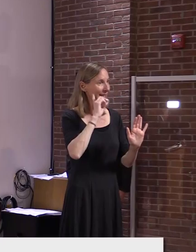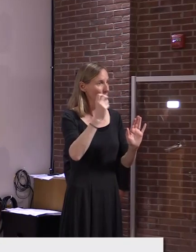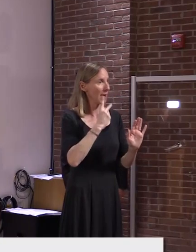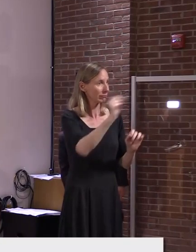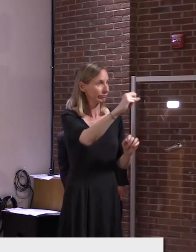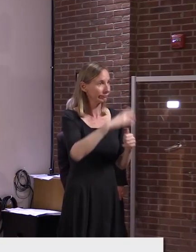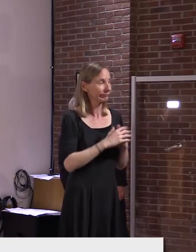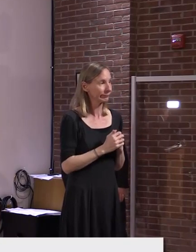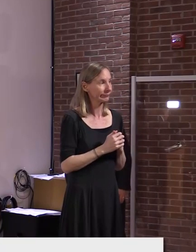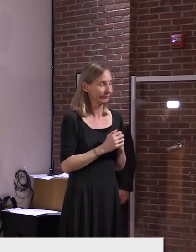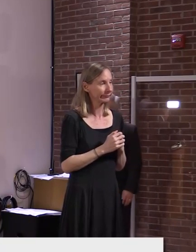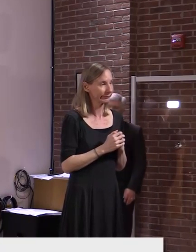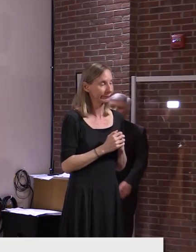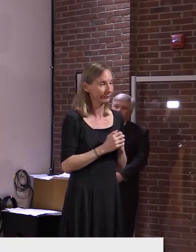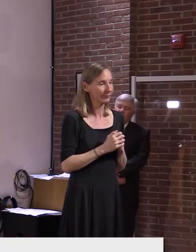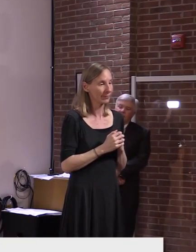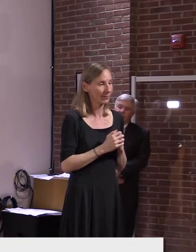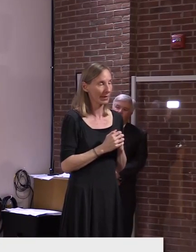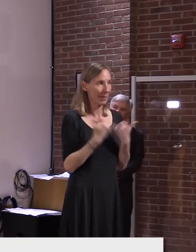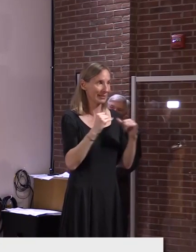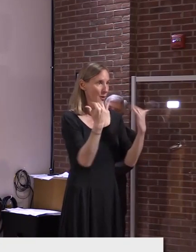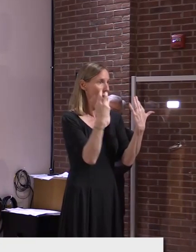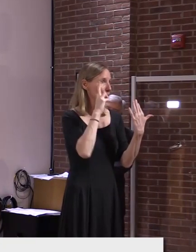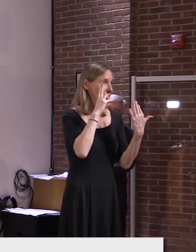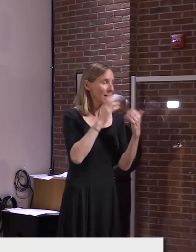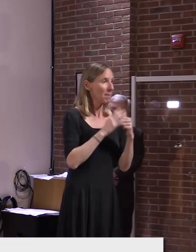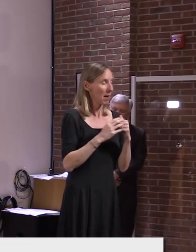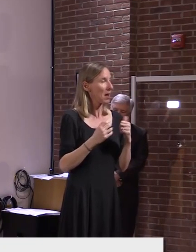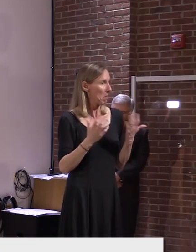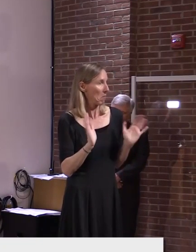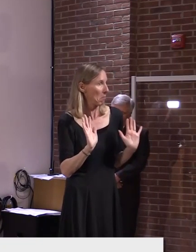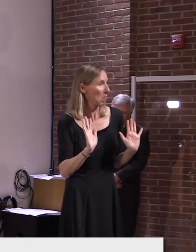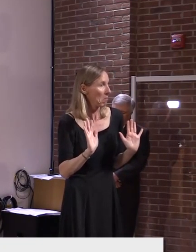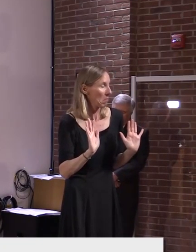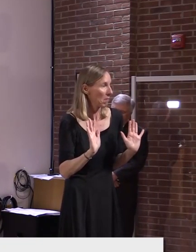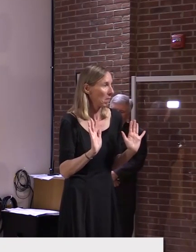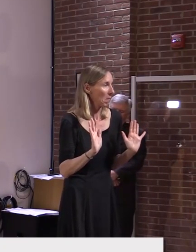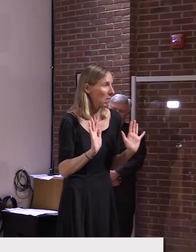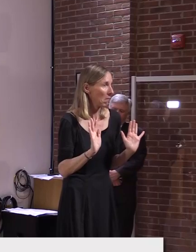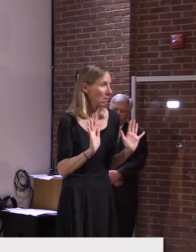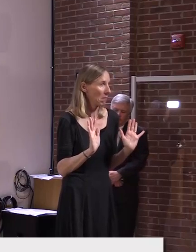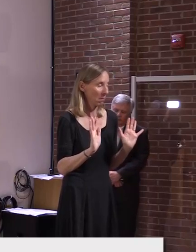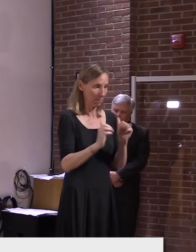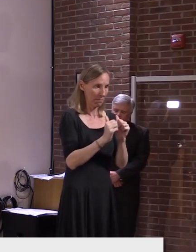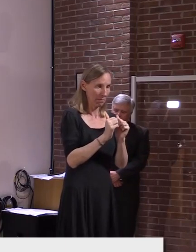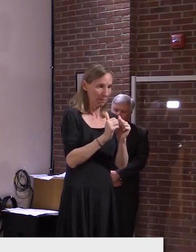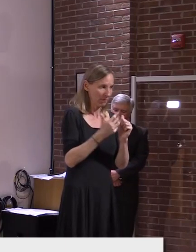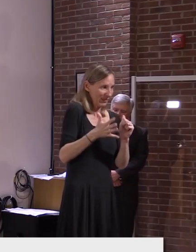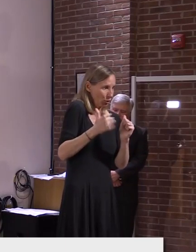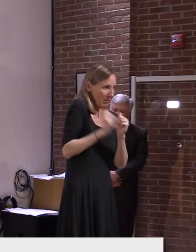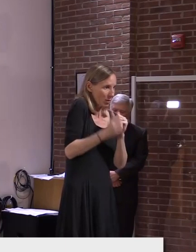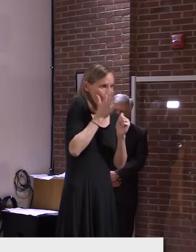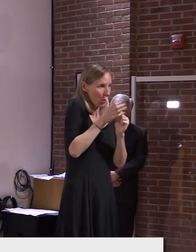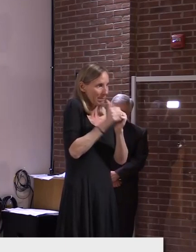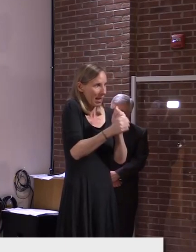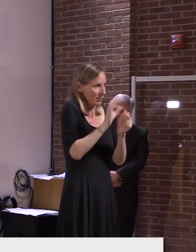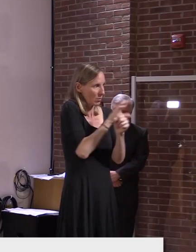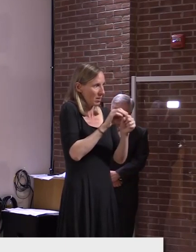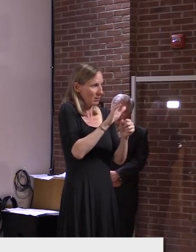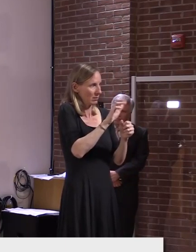that. We're still waiting to see, but I think that is has passed or is going to pass in the